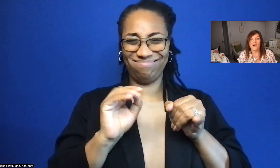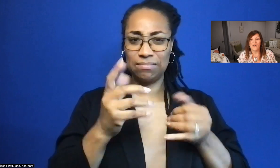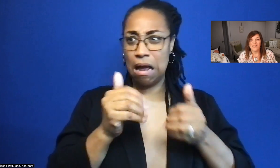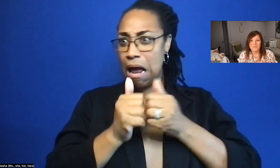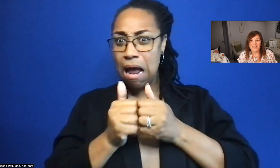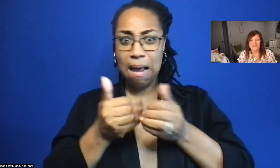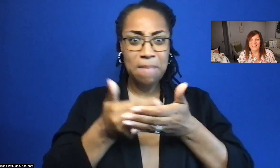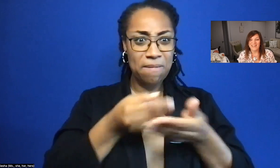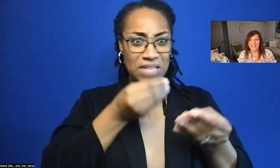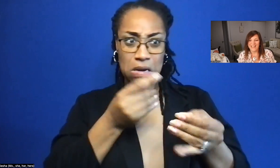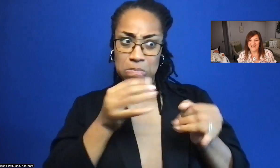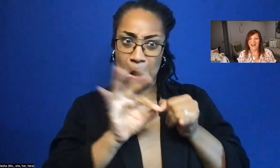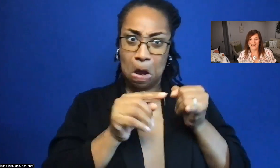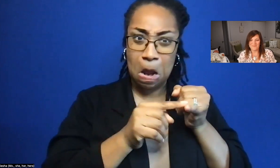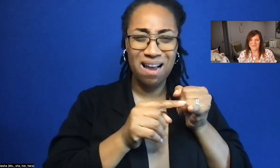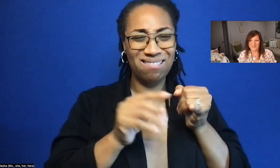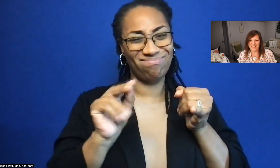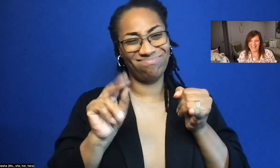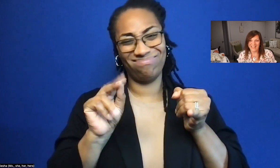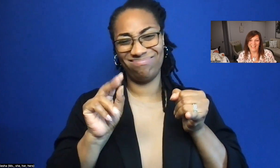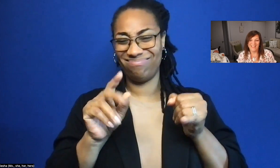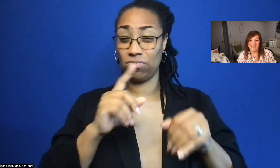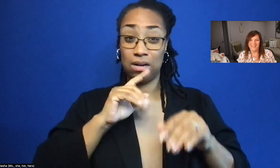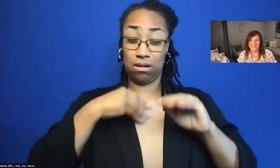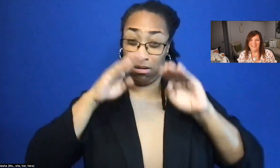We call it breastfeeding and not nipple feeding.